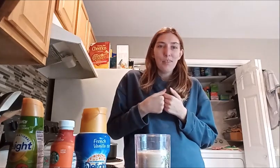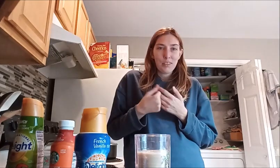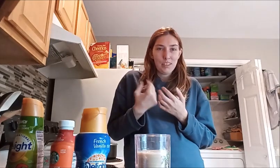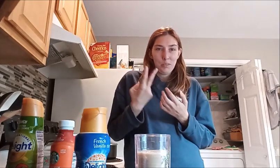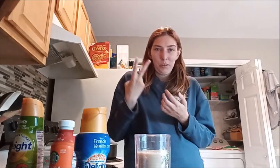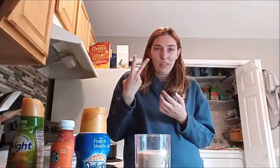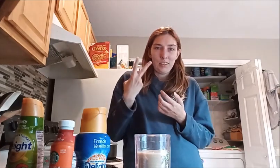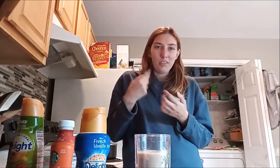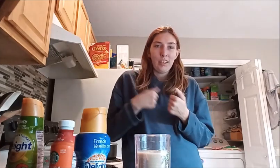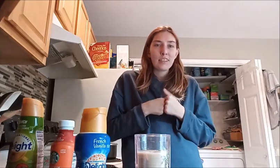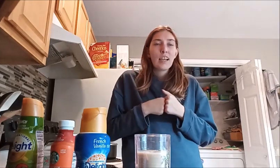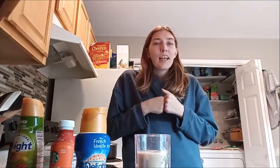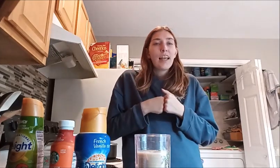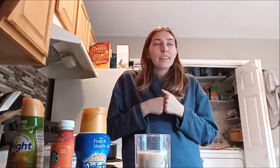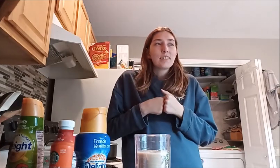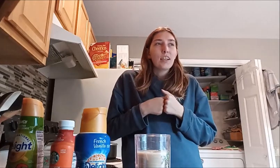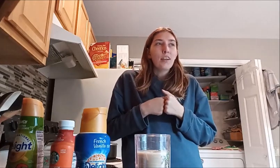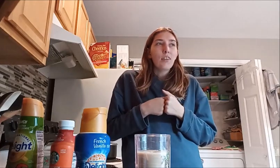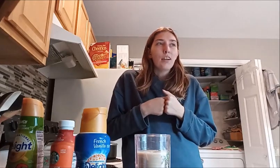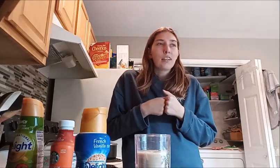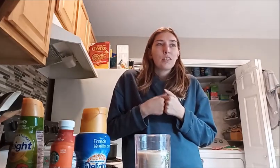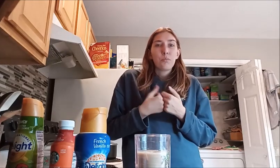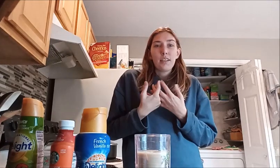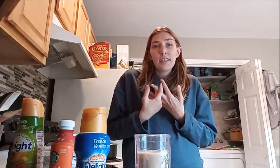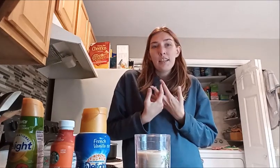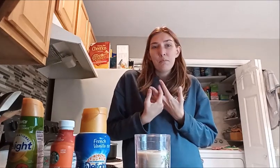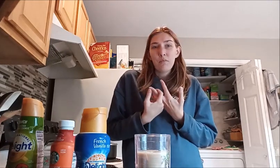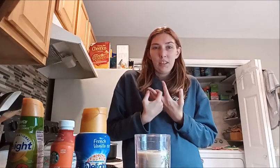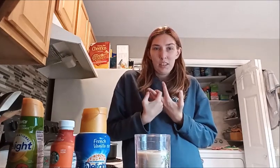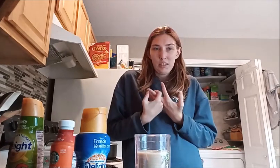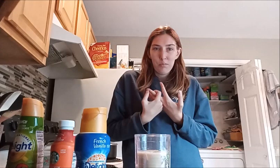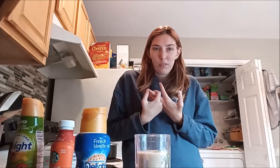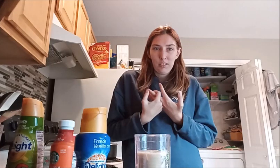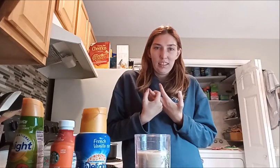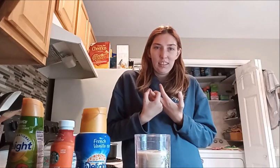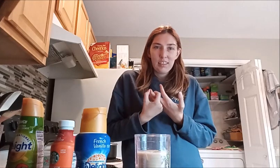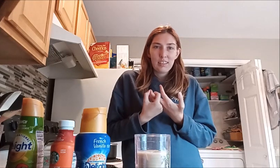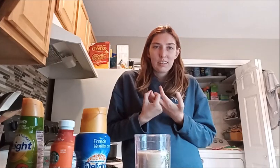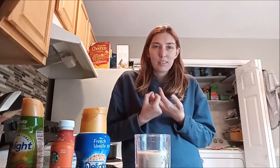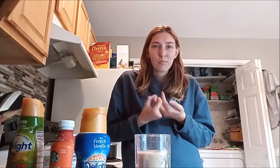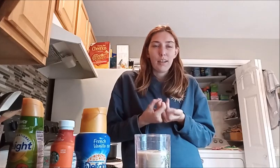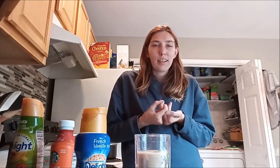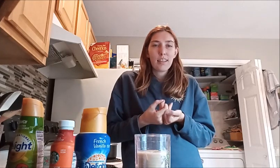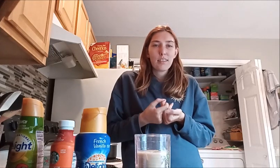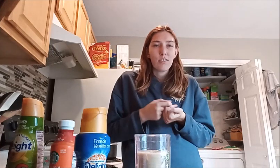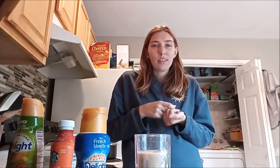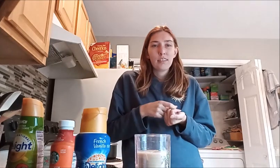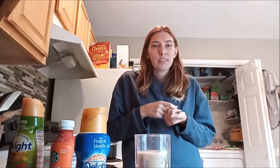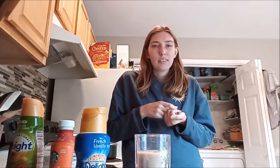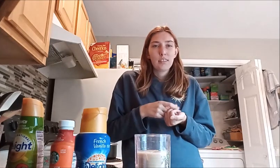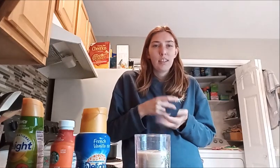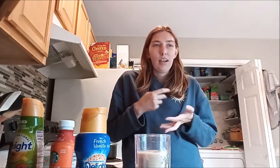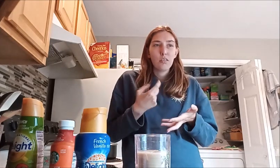days, and so I'm gonna surprise him for his birthday by going out tomorrow.